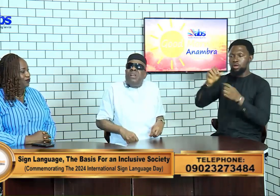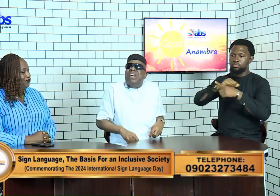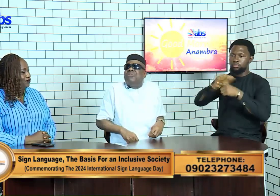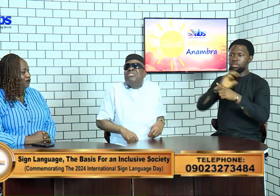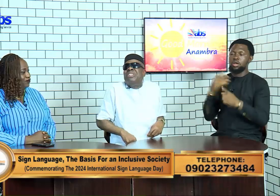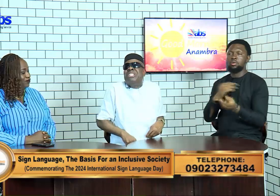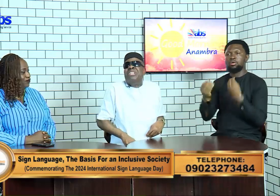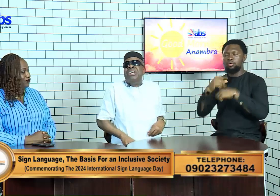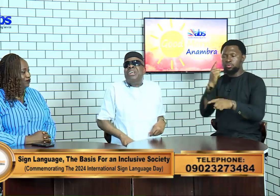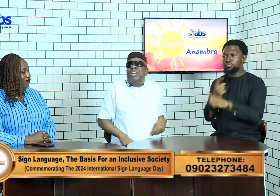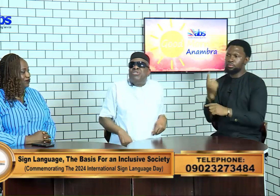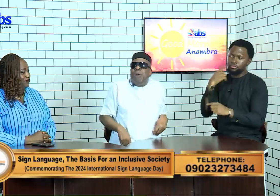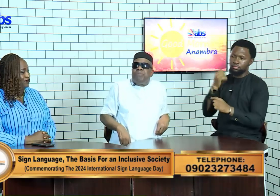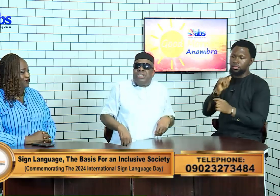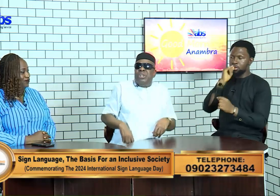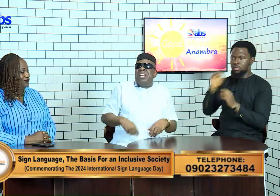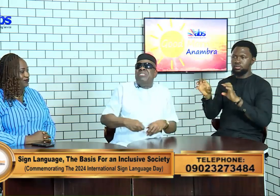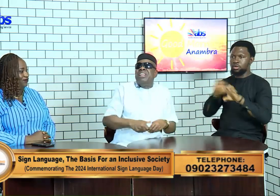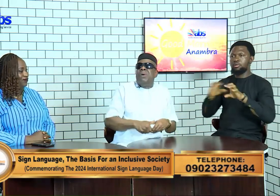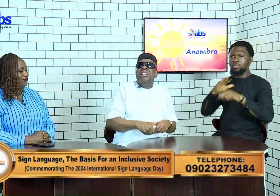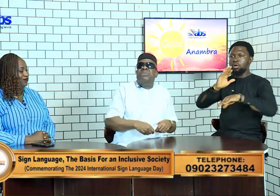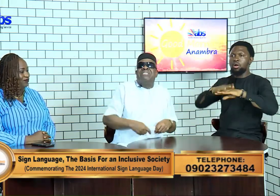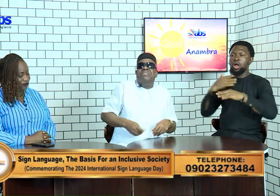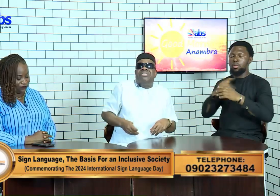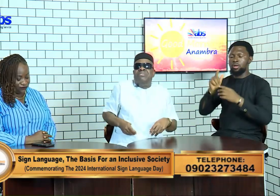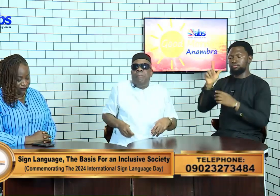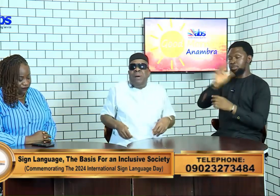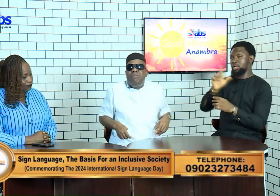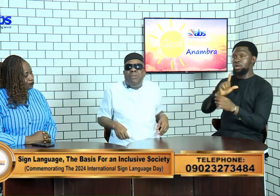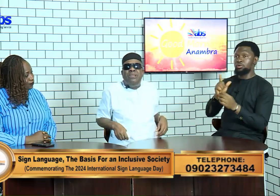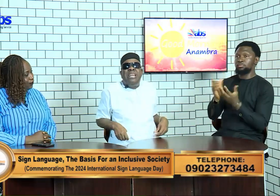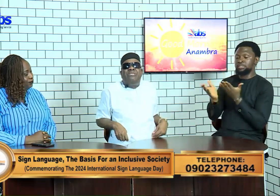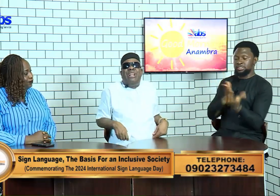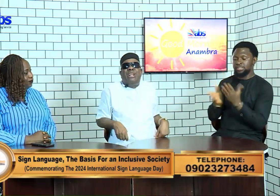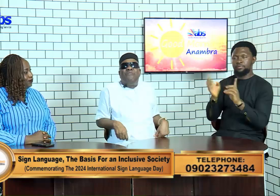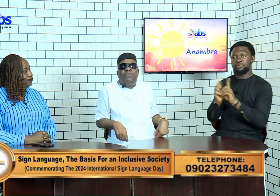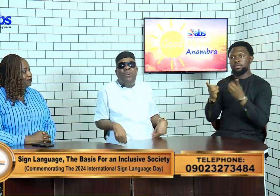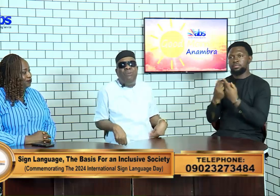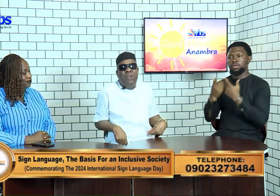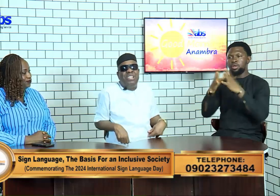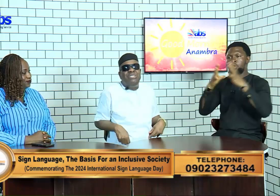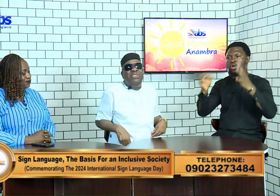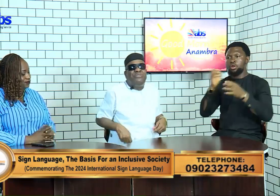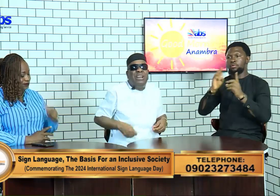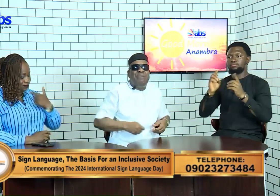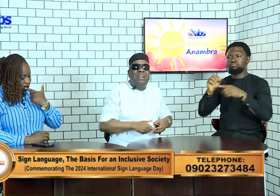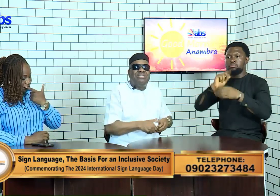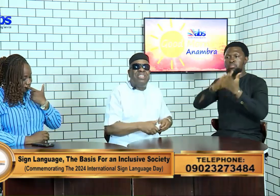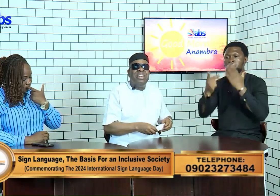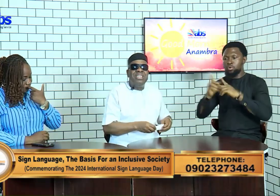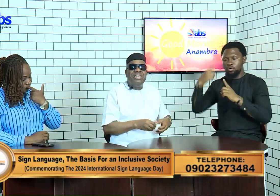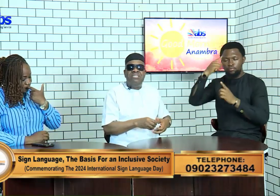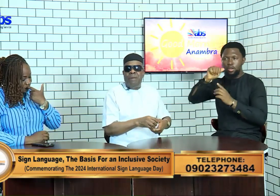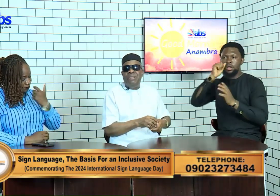people. RULAC recently is operationalizing our legal services department. There's a lot of programs RULAC is doing for Anambra